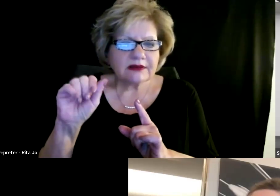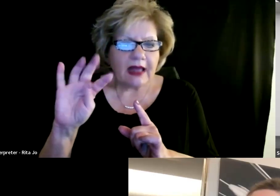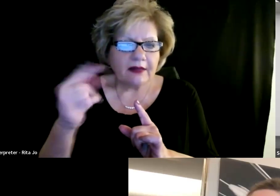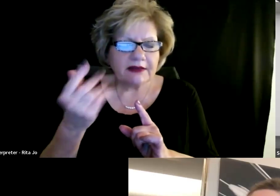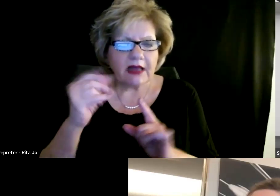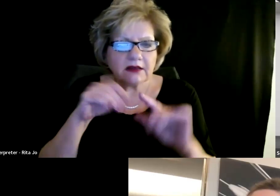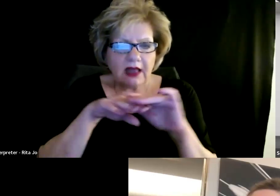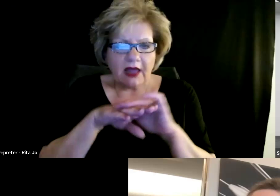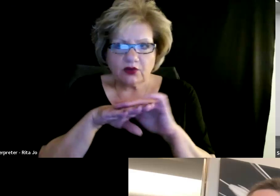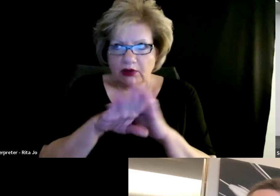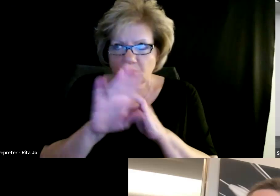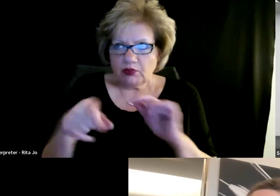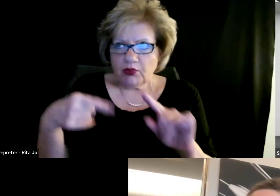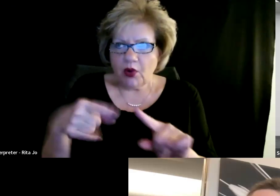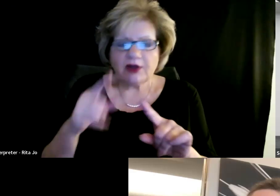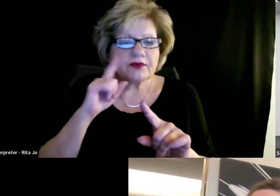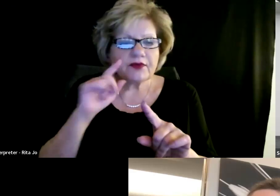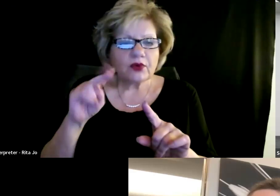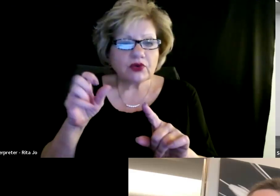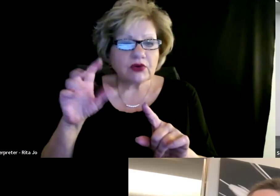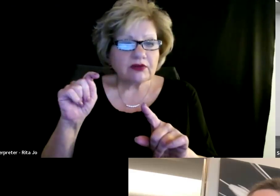entry point for neurodivergent people.